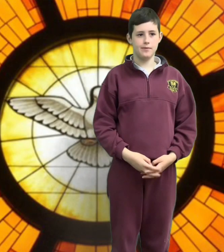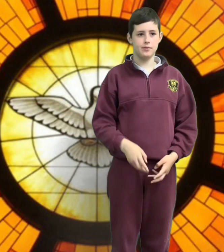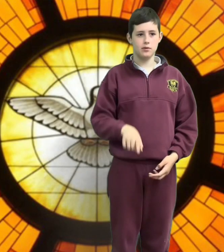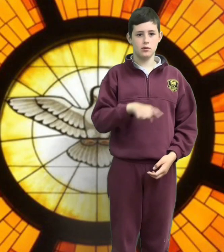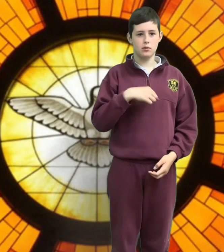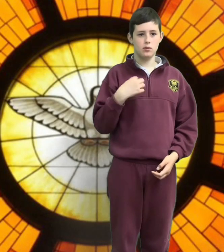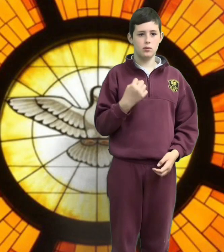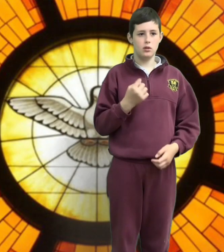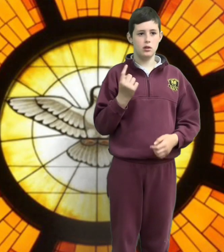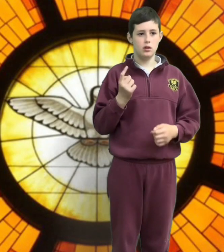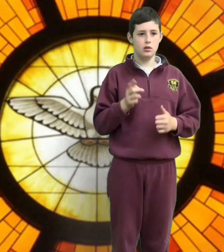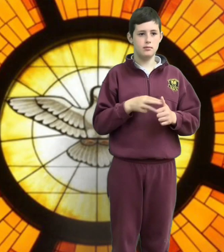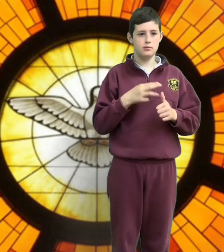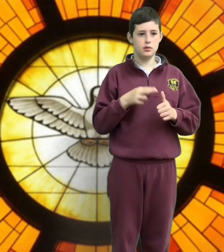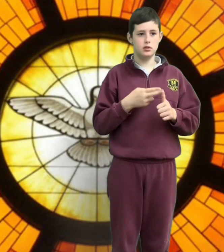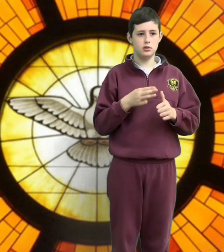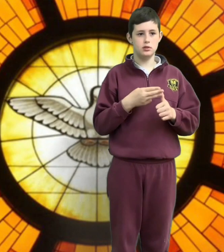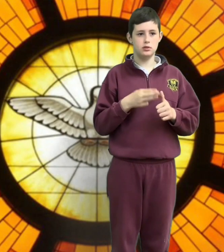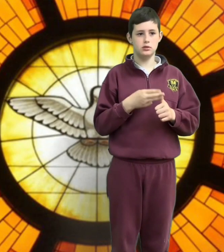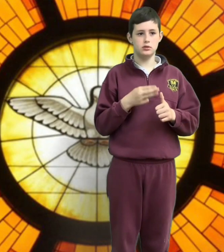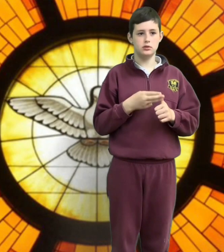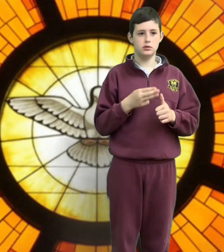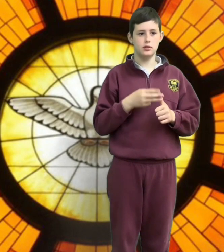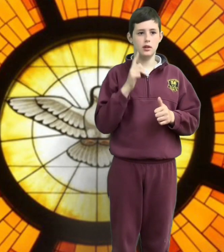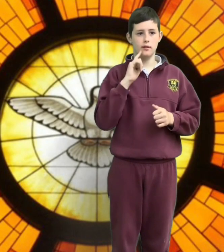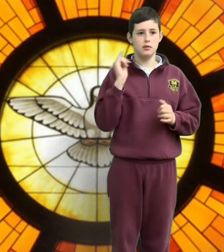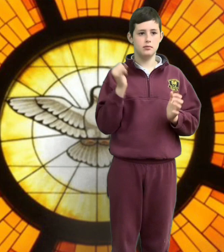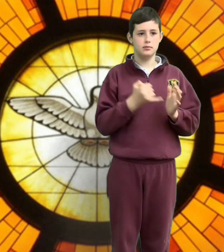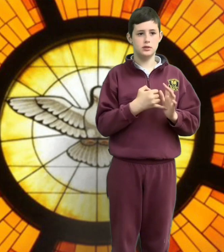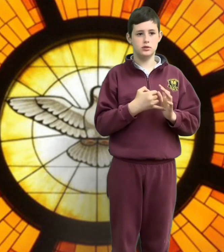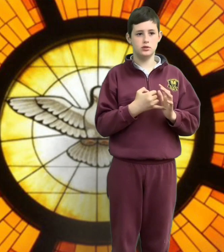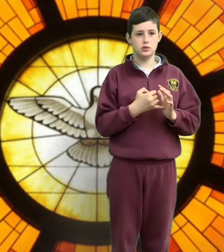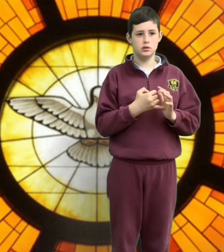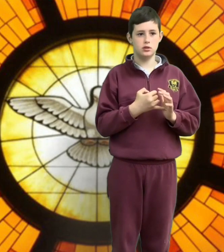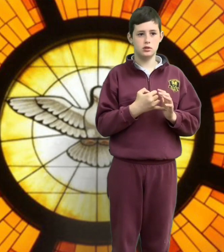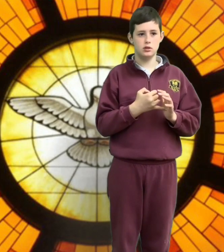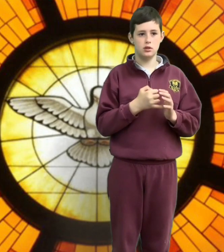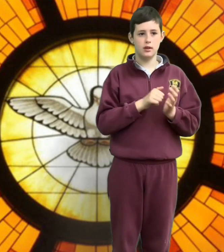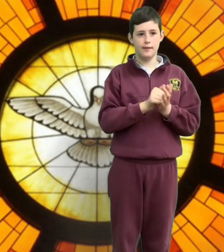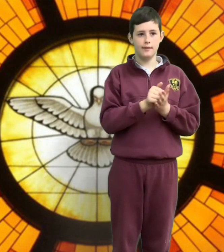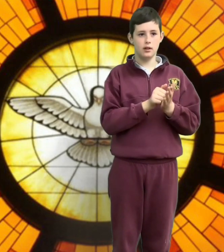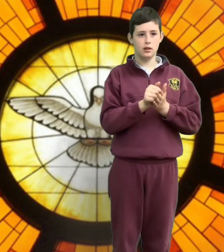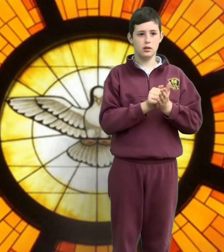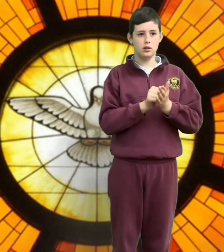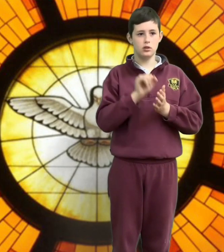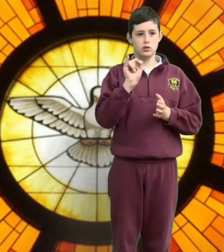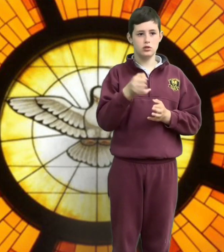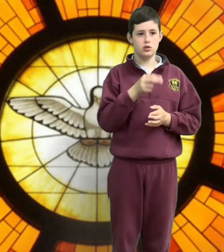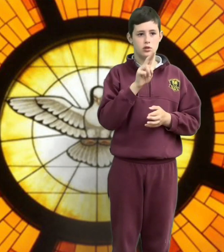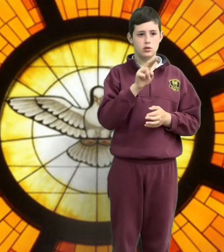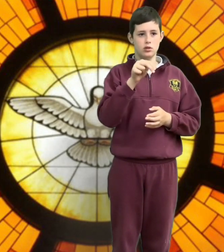We are preparing for confirmation on the 11th of June